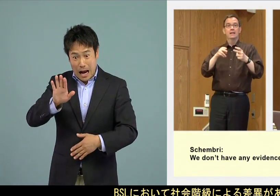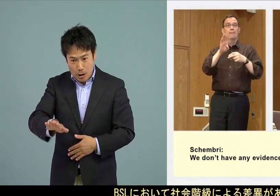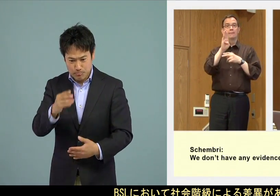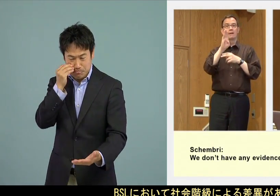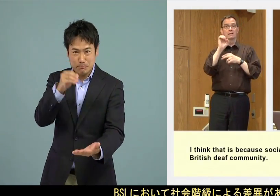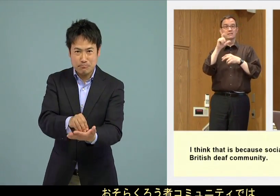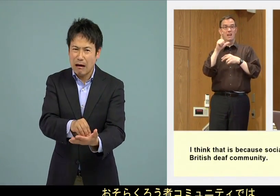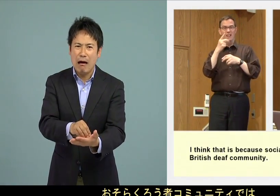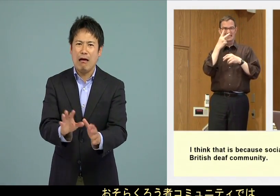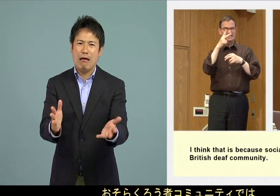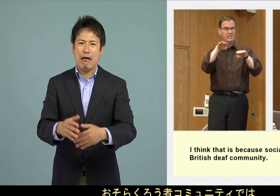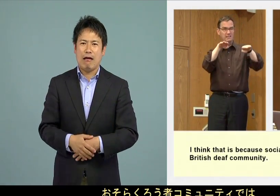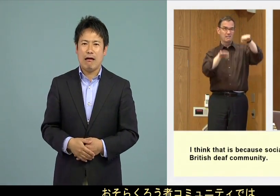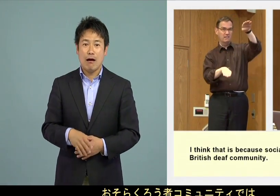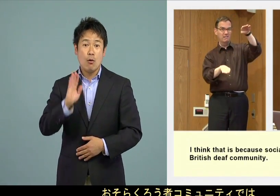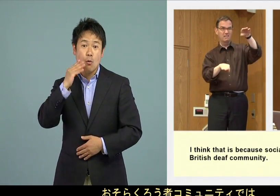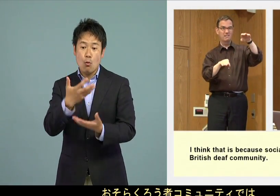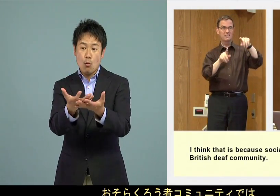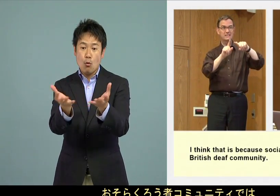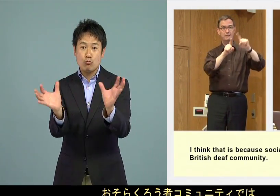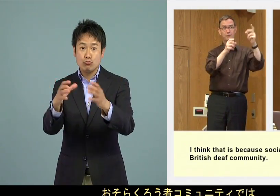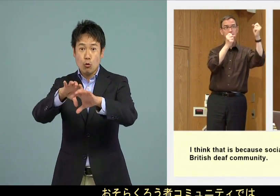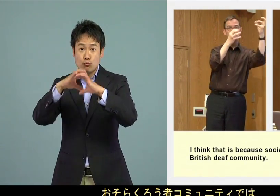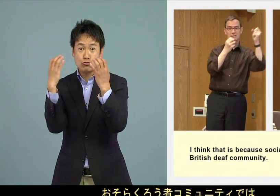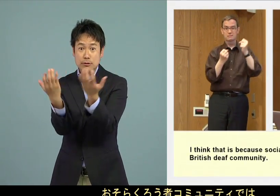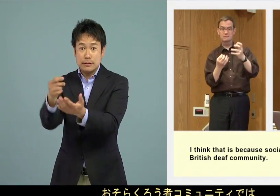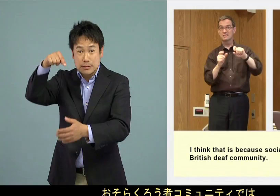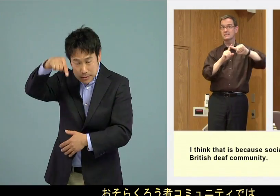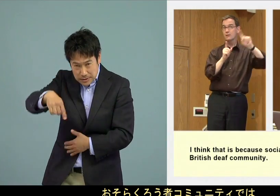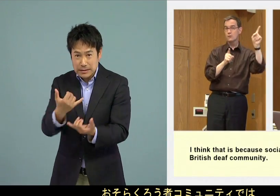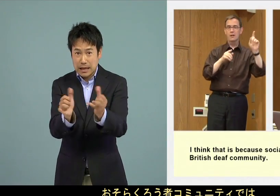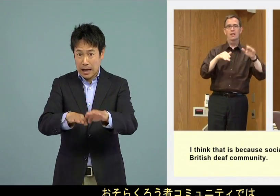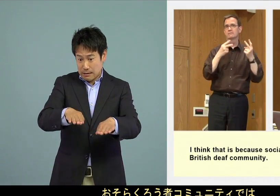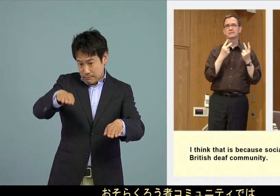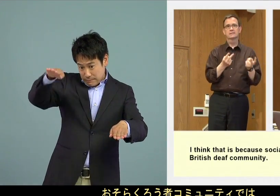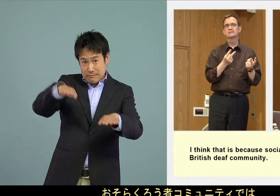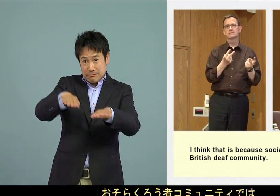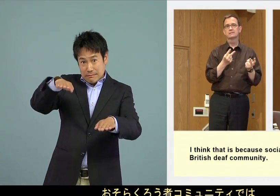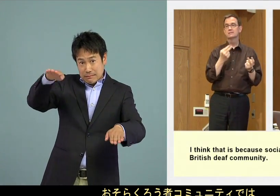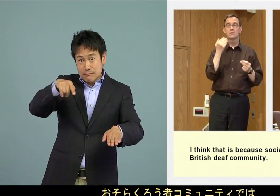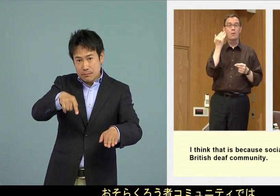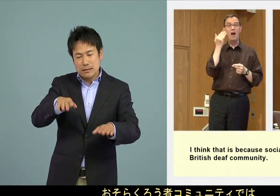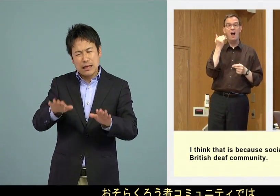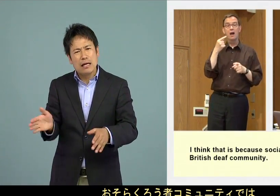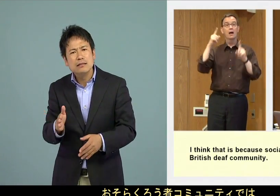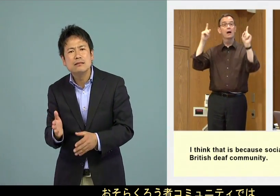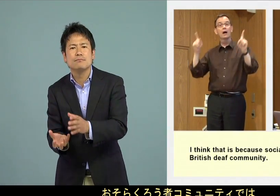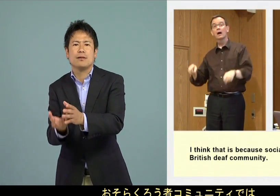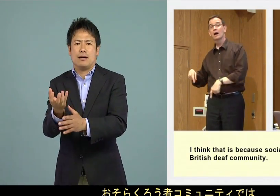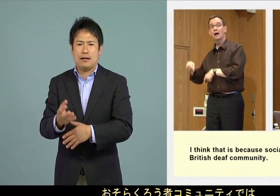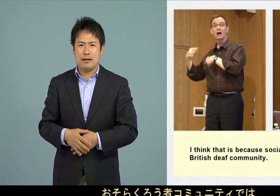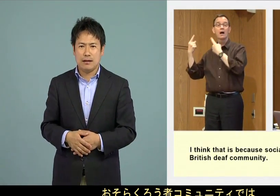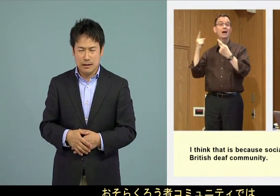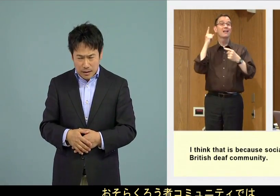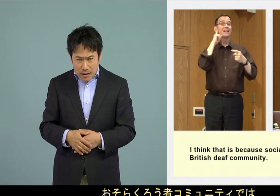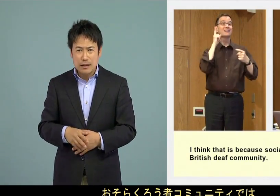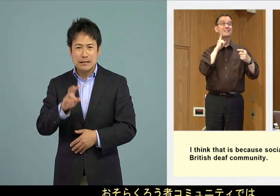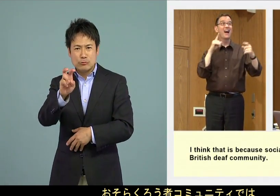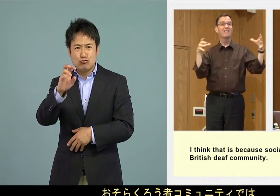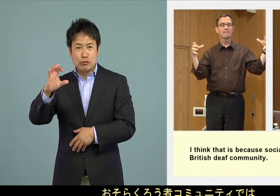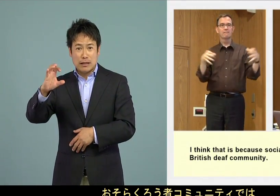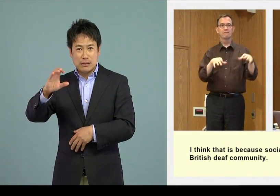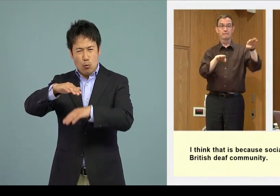Language. And I think that's because social class is only recently emerging in the British